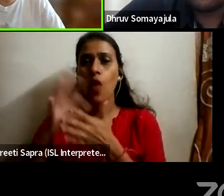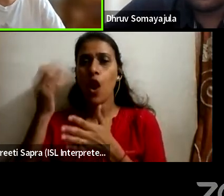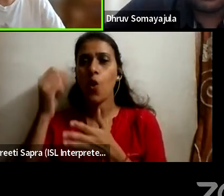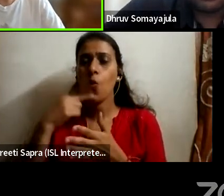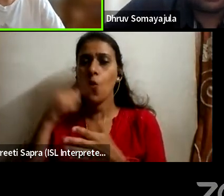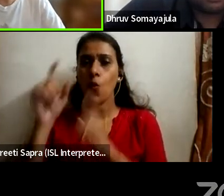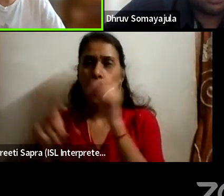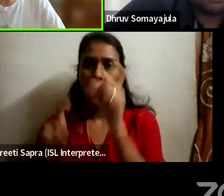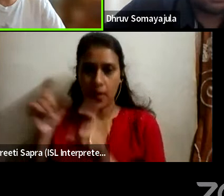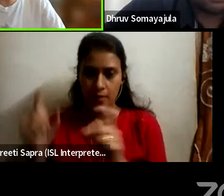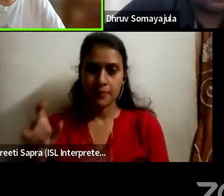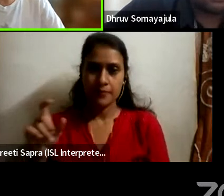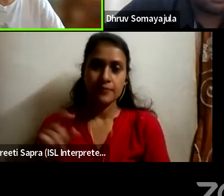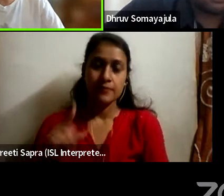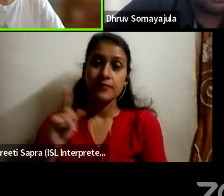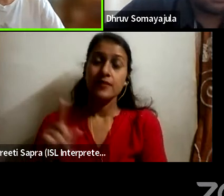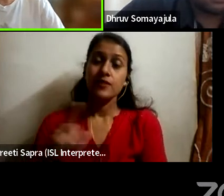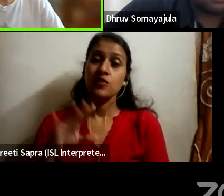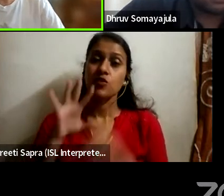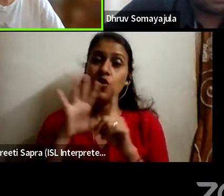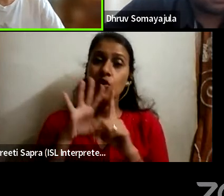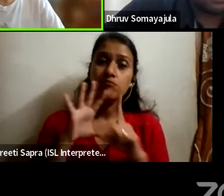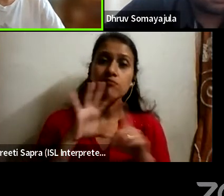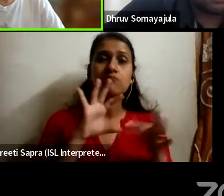process is, and incorporating